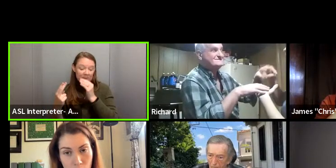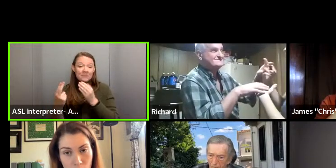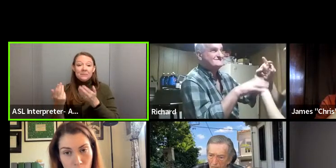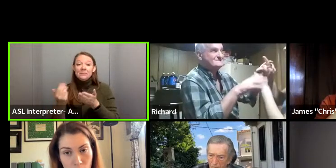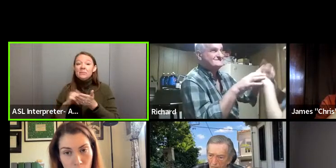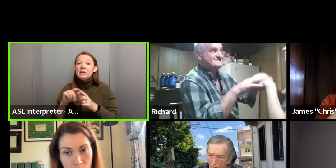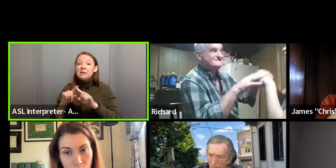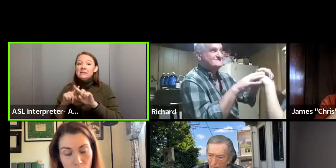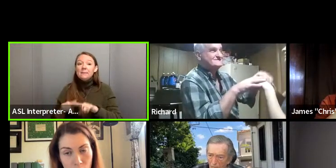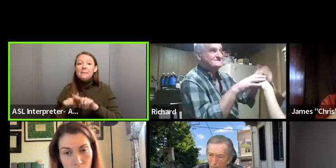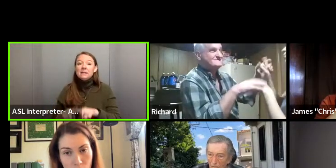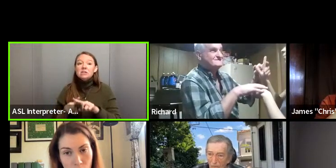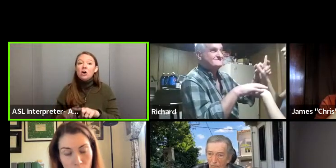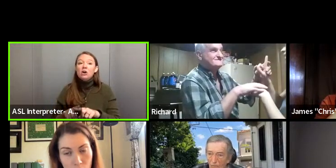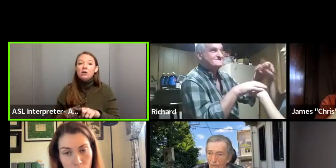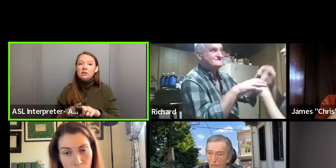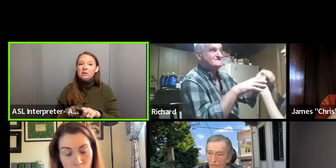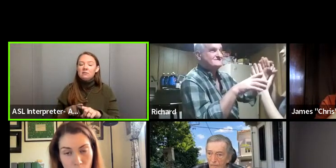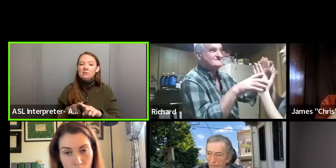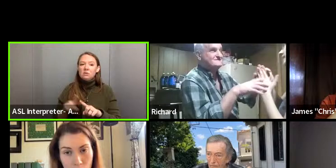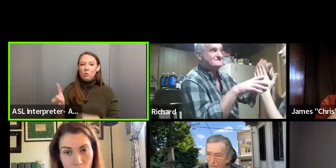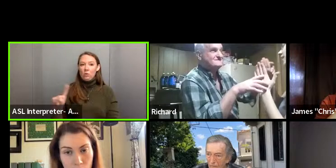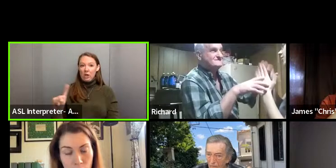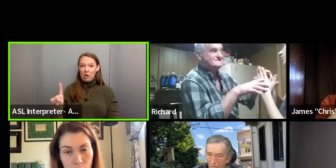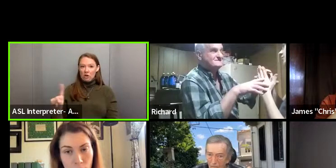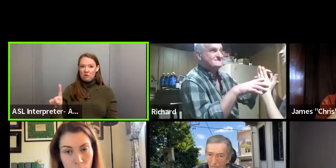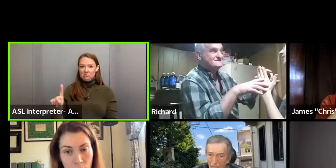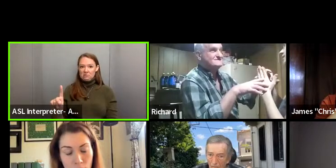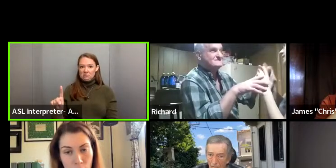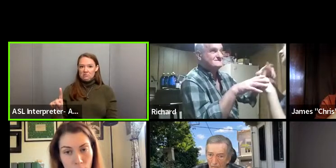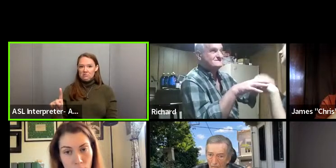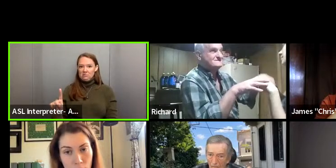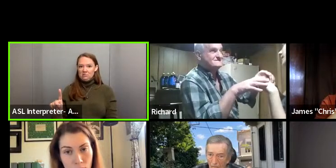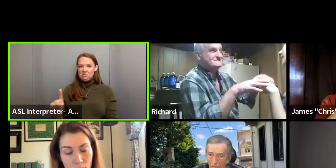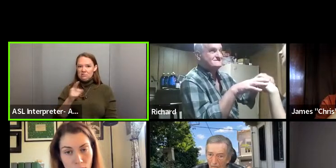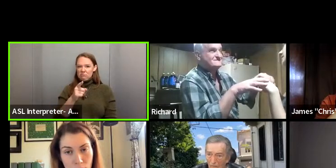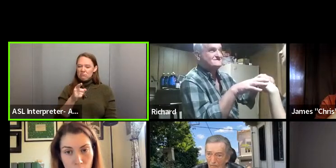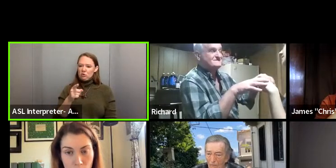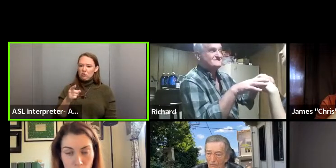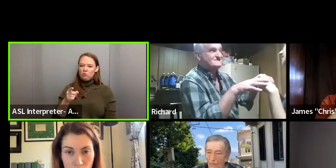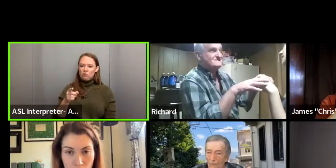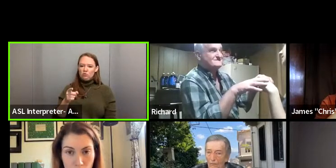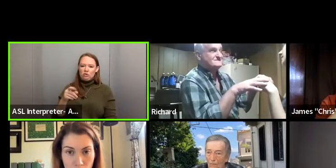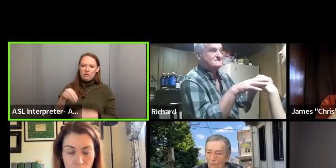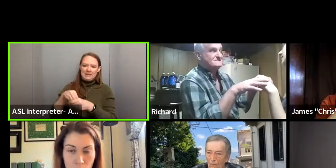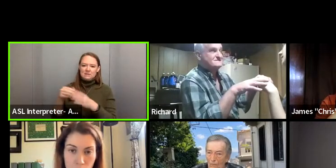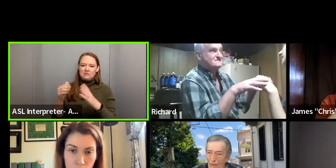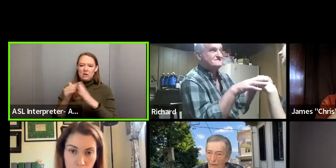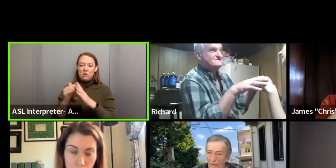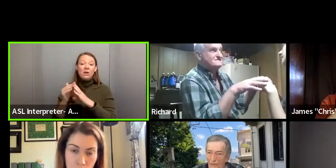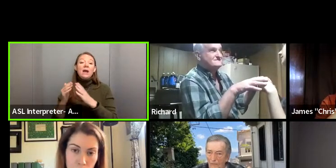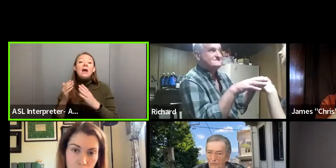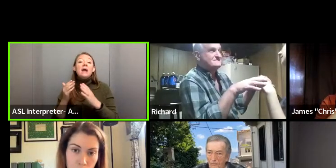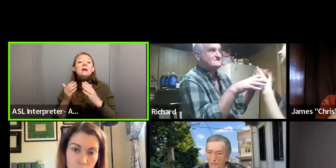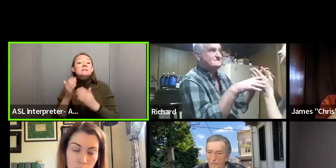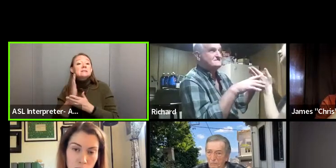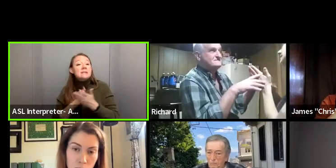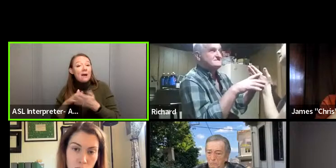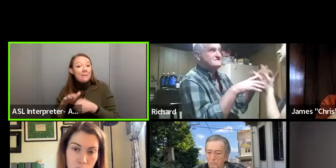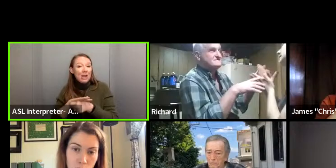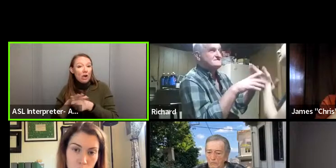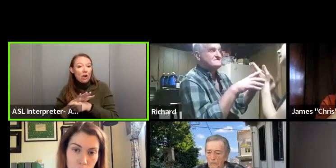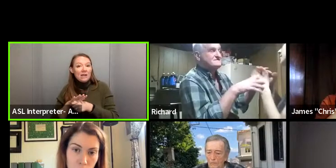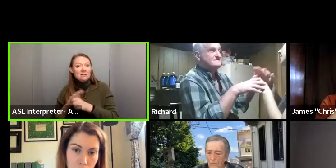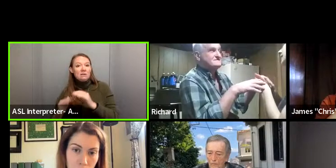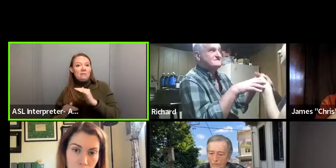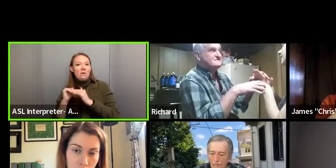on where you are in town. That may be less, closer to 10 miles per hour, depending on the